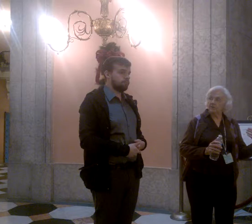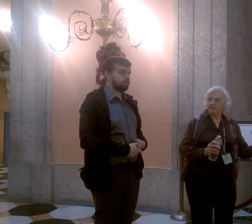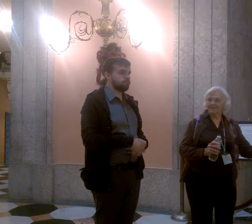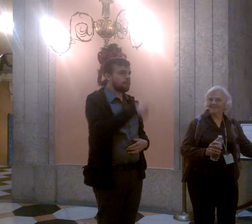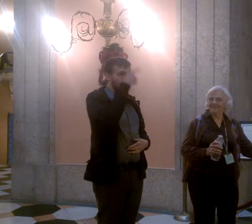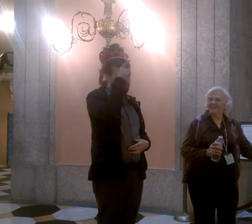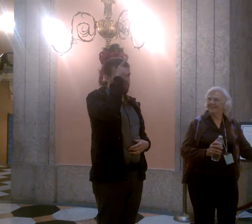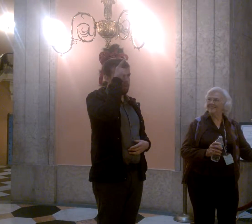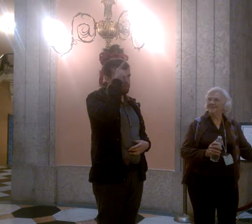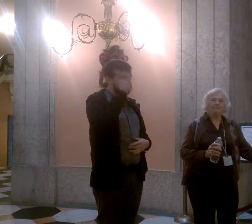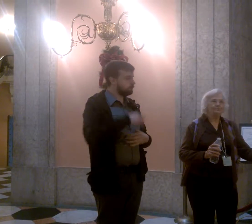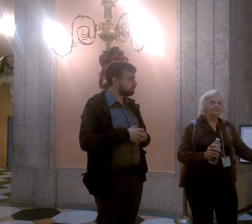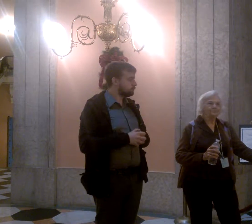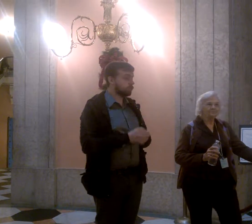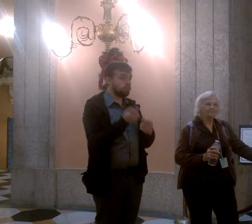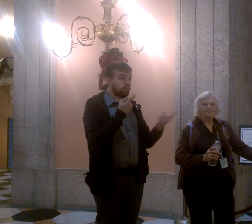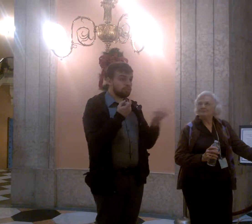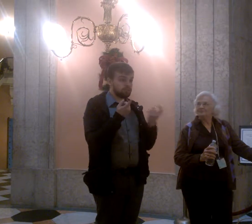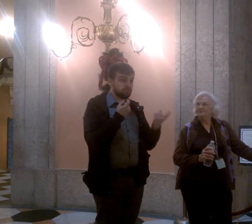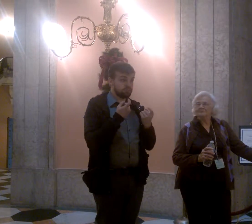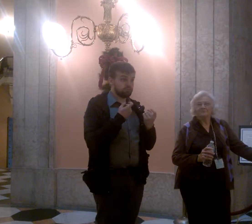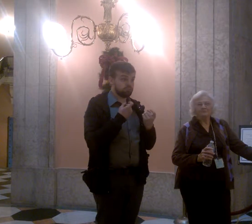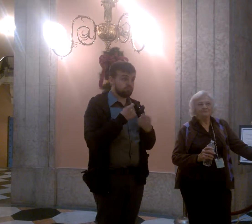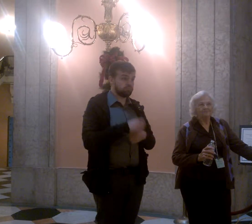Any questions?